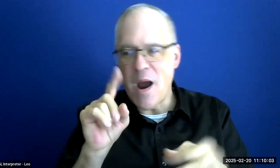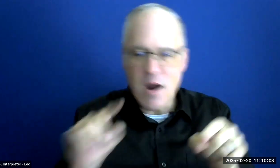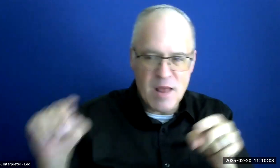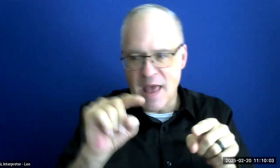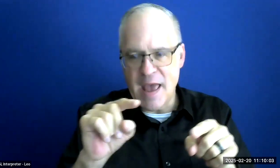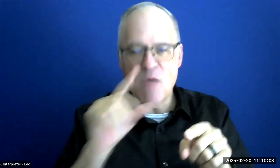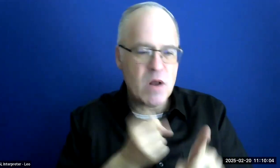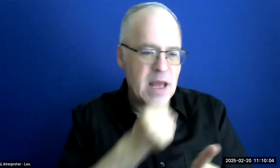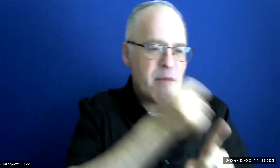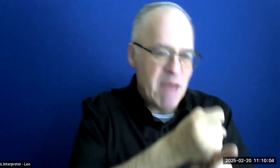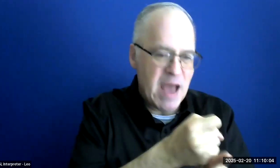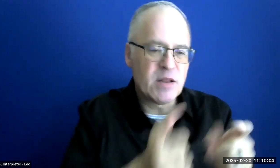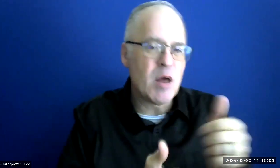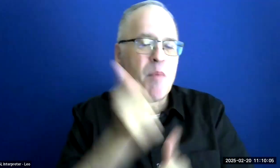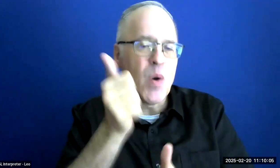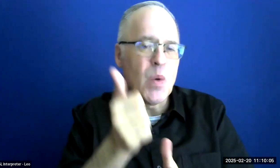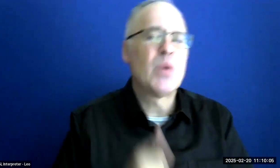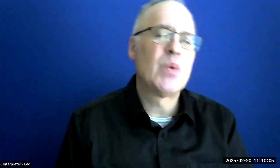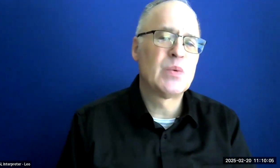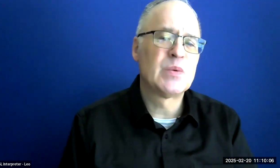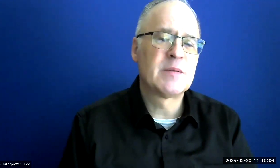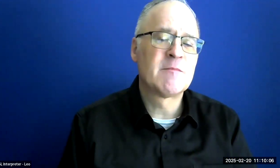most effect. As many proponents of this